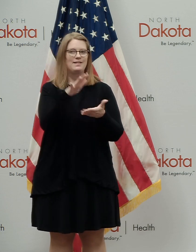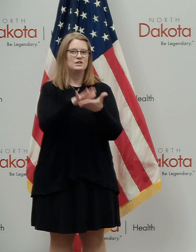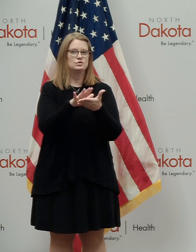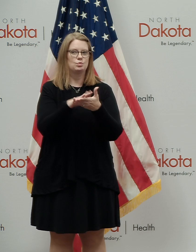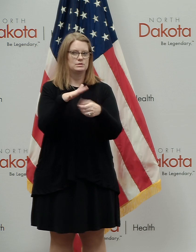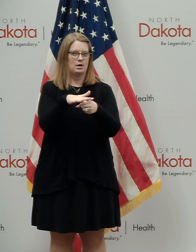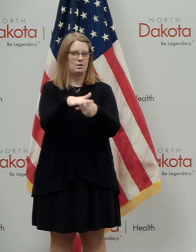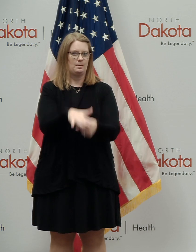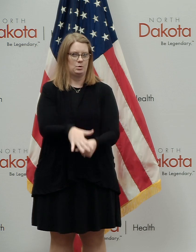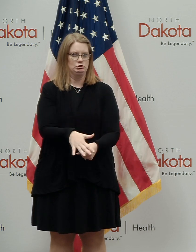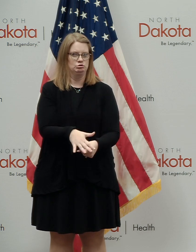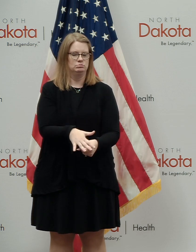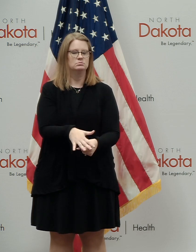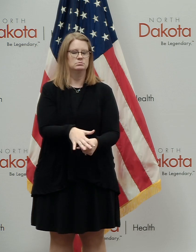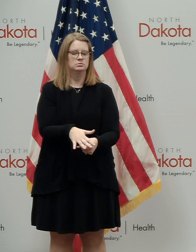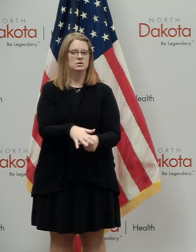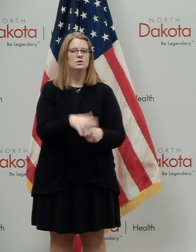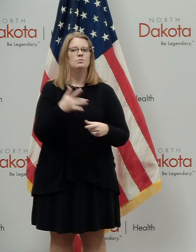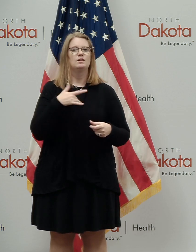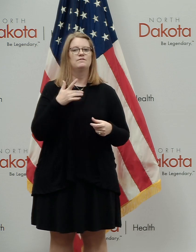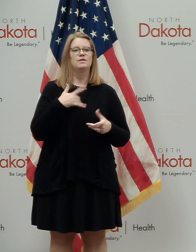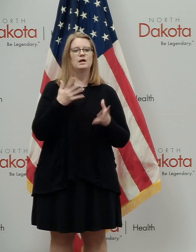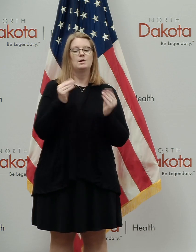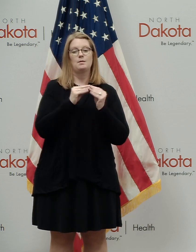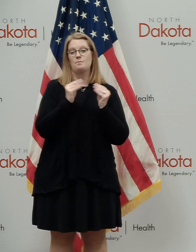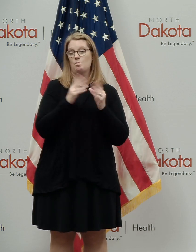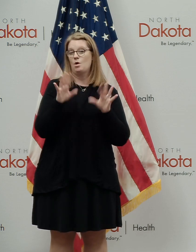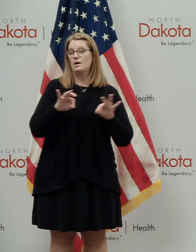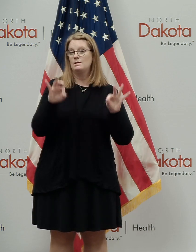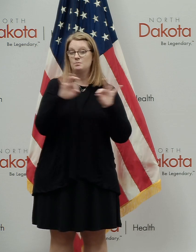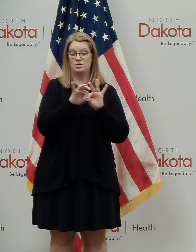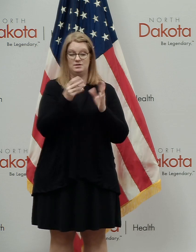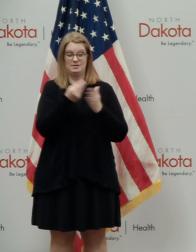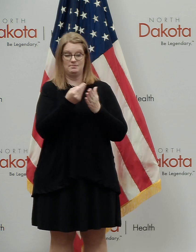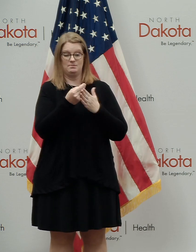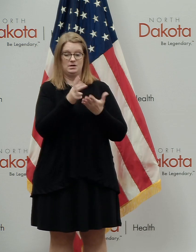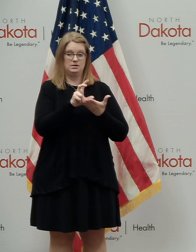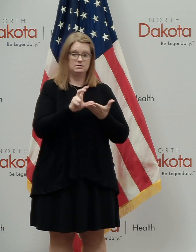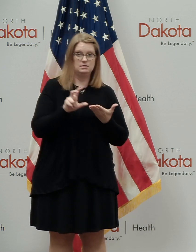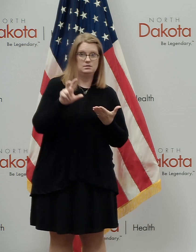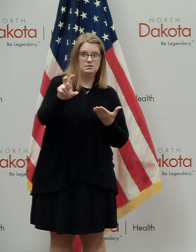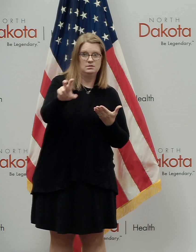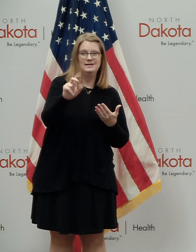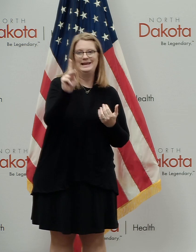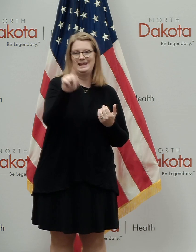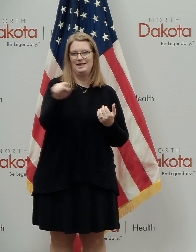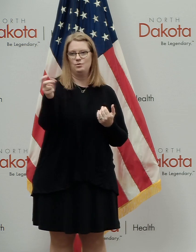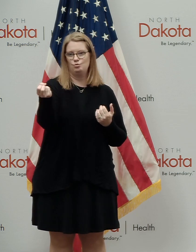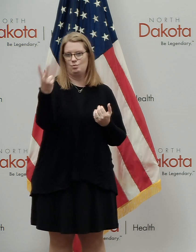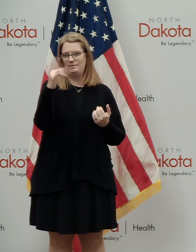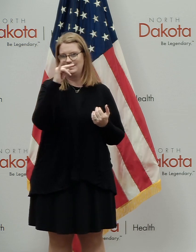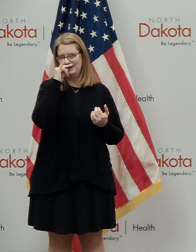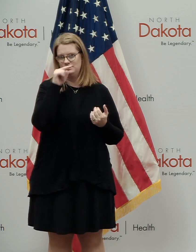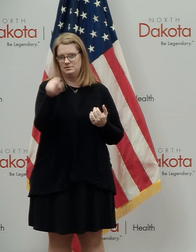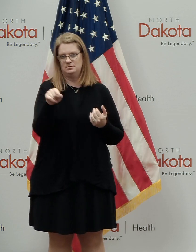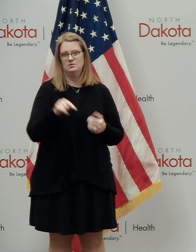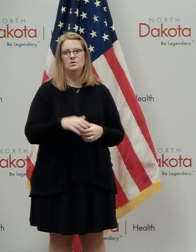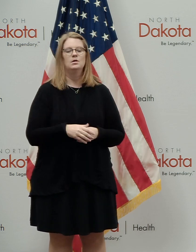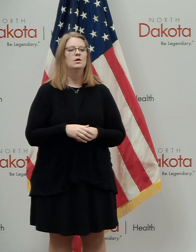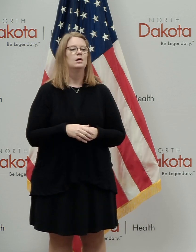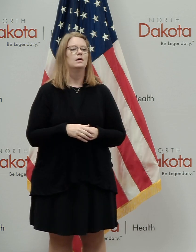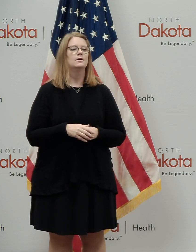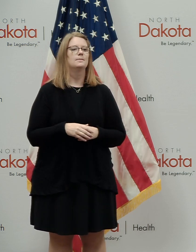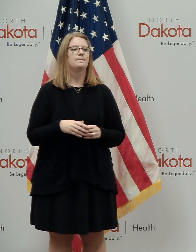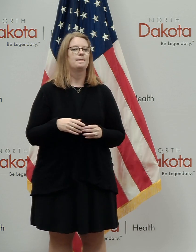pressure. And so we thought that was more important to reallocate those dollars to our K through 12 kids. And